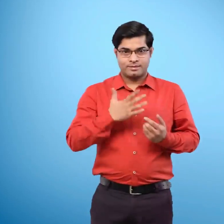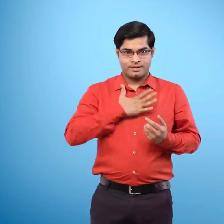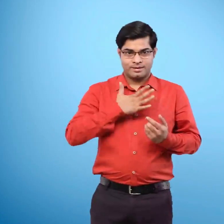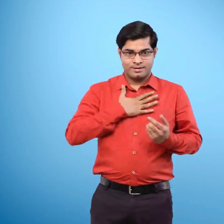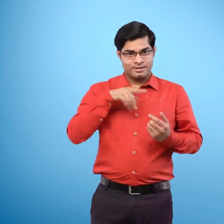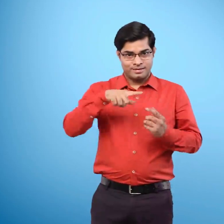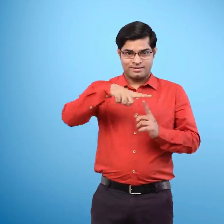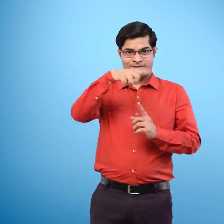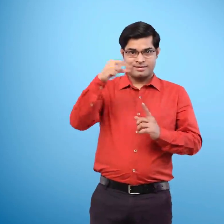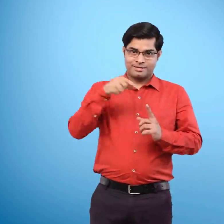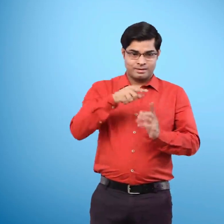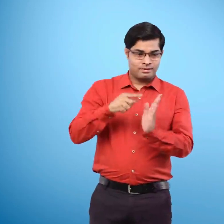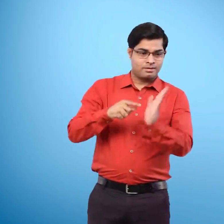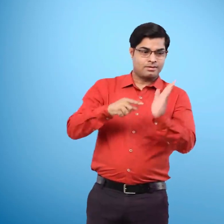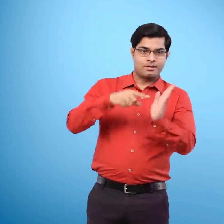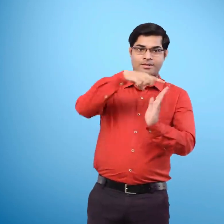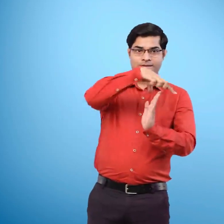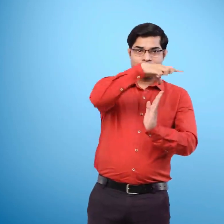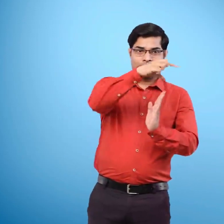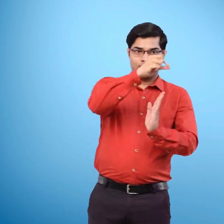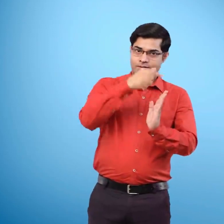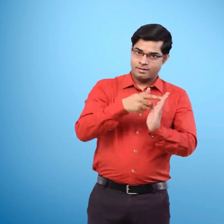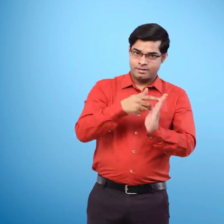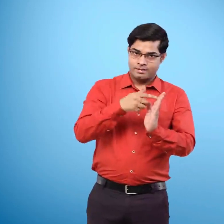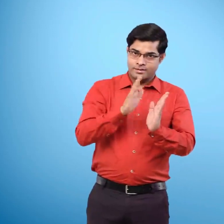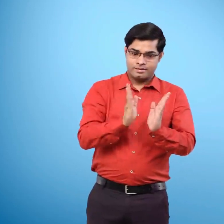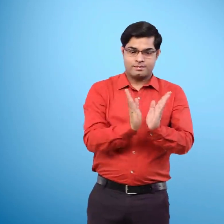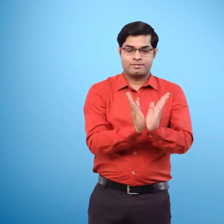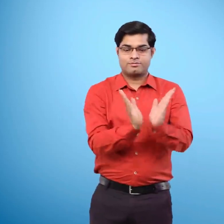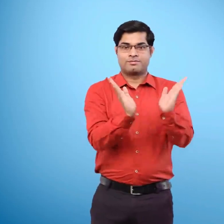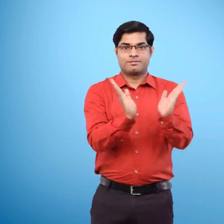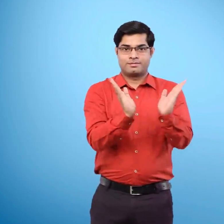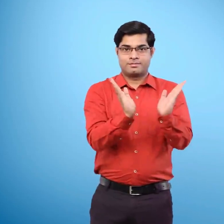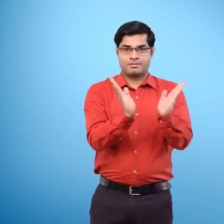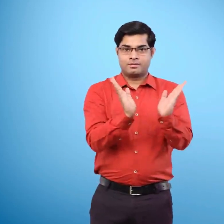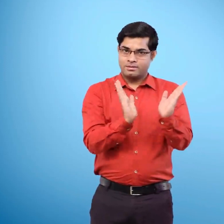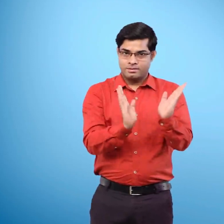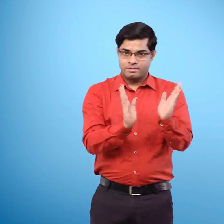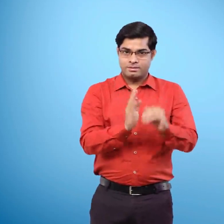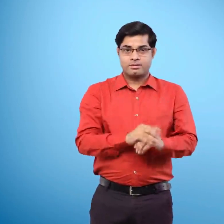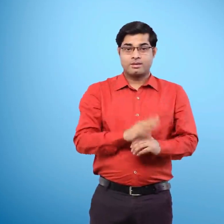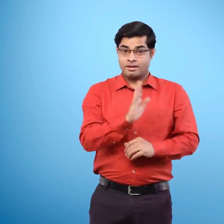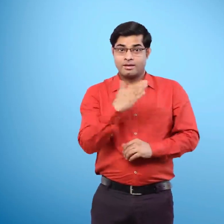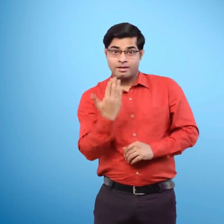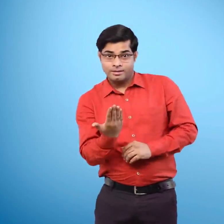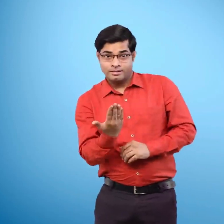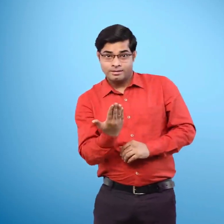In arrangement 1, both leaves are placed in slanting line with the stems of leaves pointing